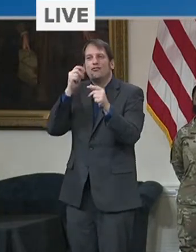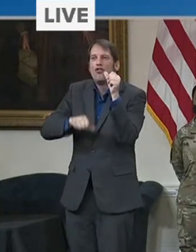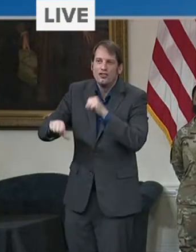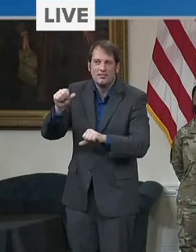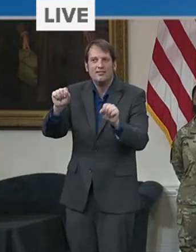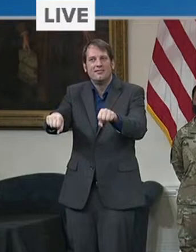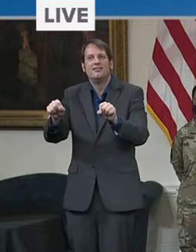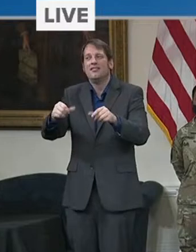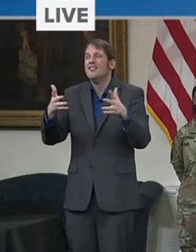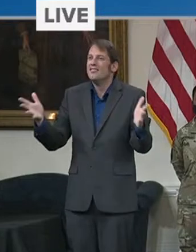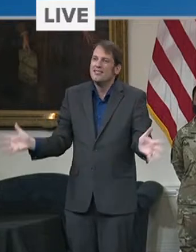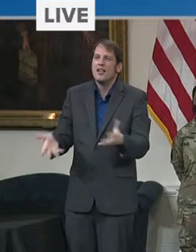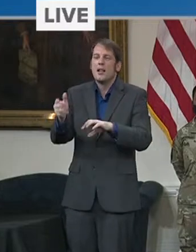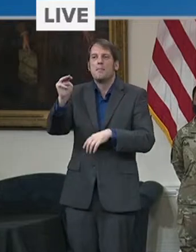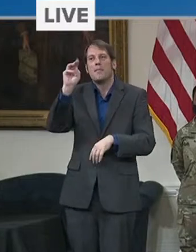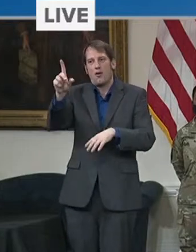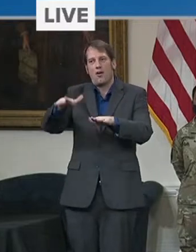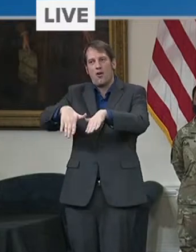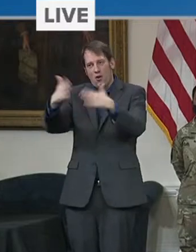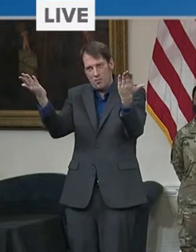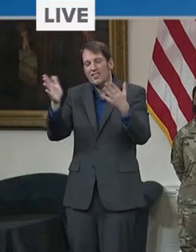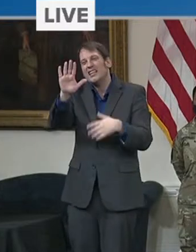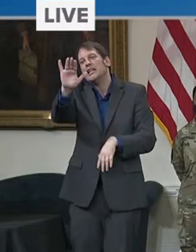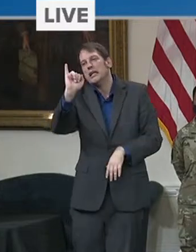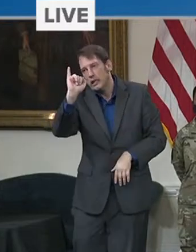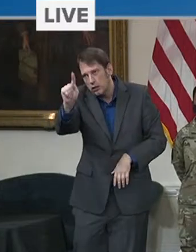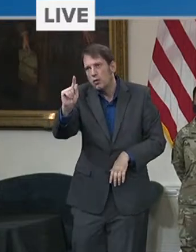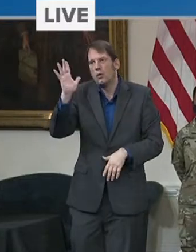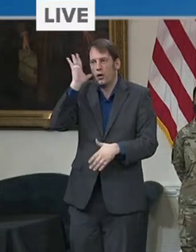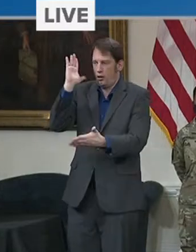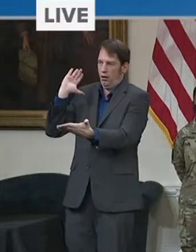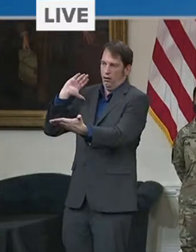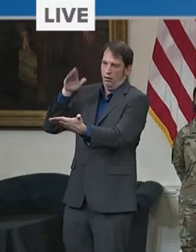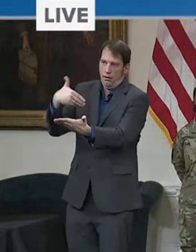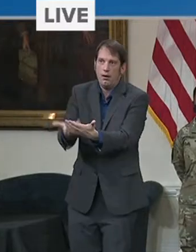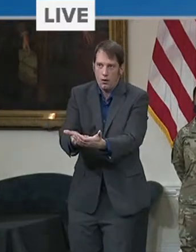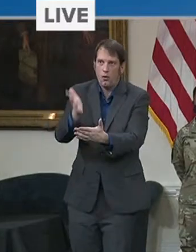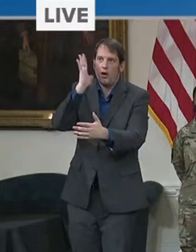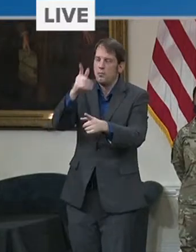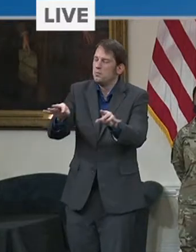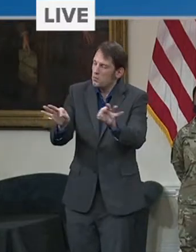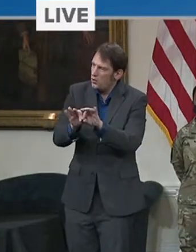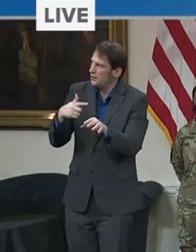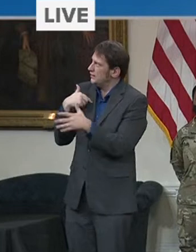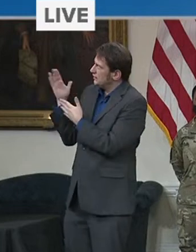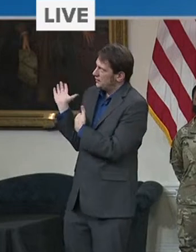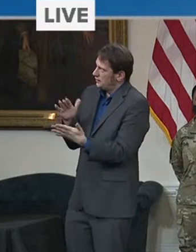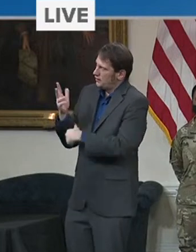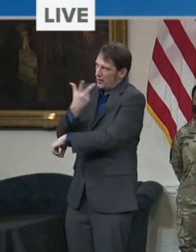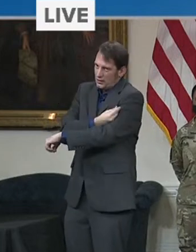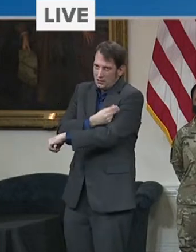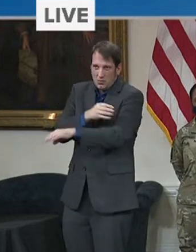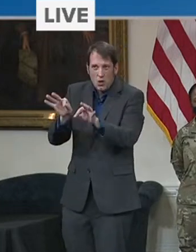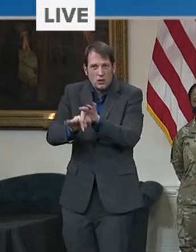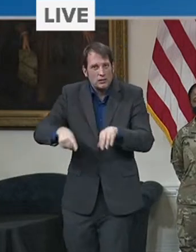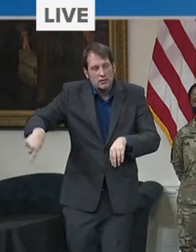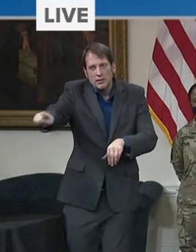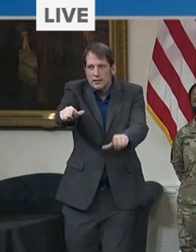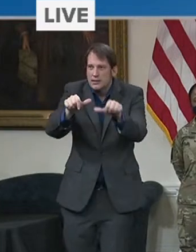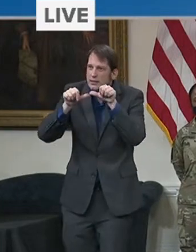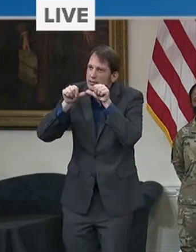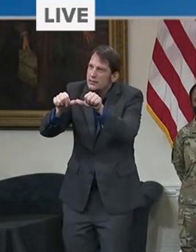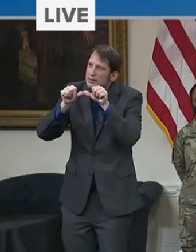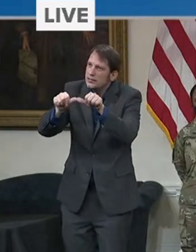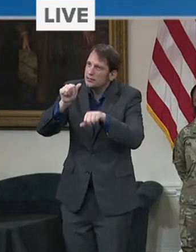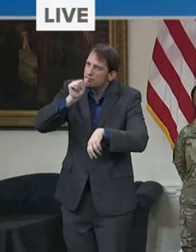coming as more of us are vaccinated and with our continued vigilance. Together, we Marylanders